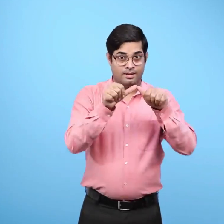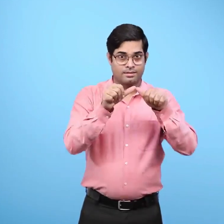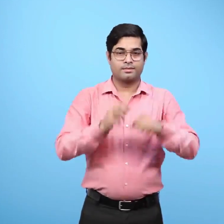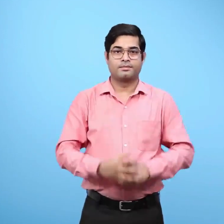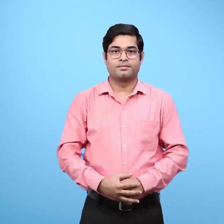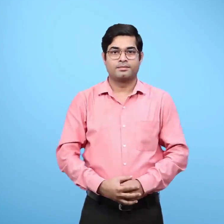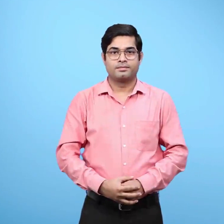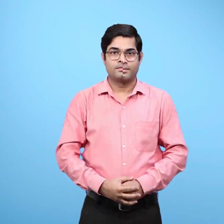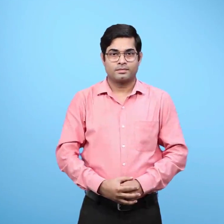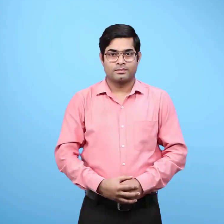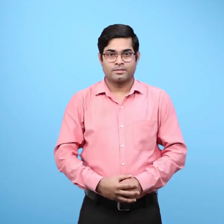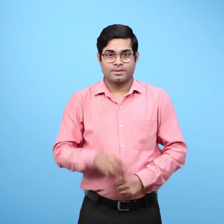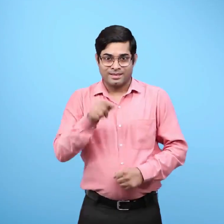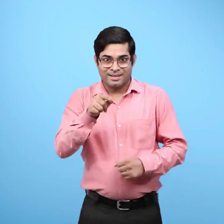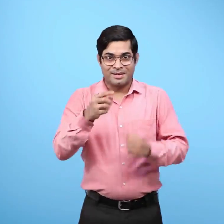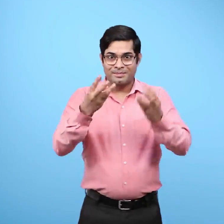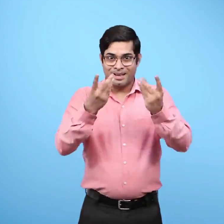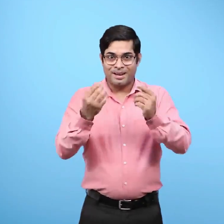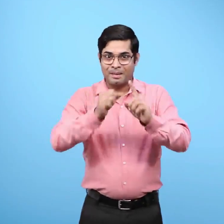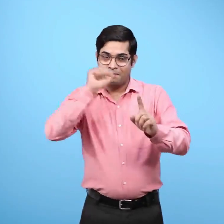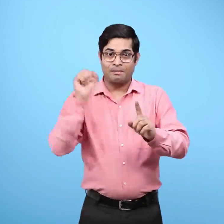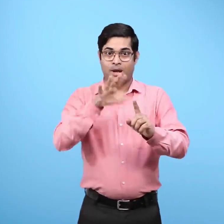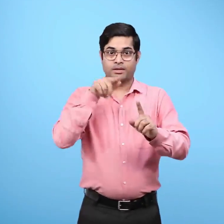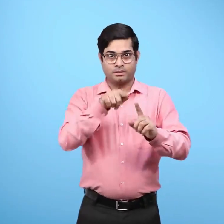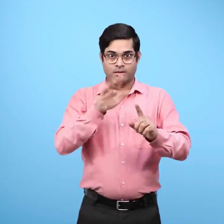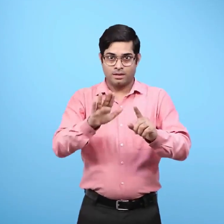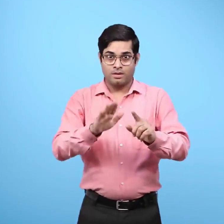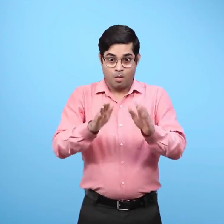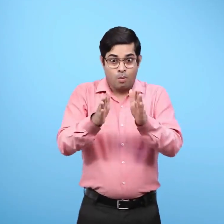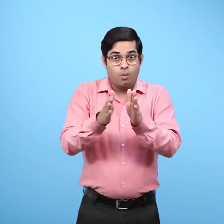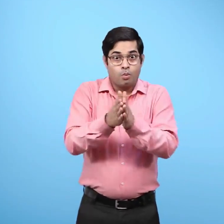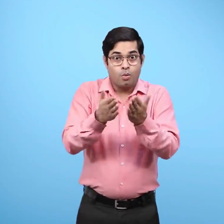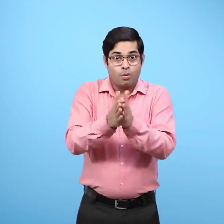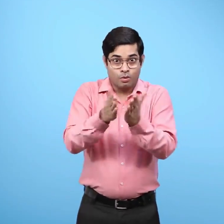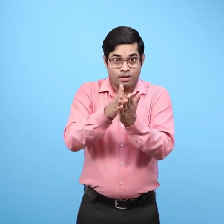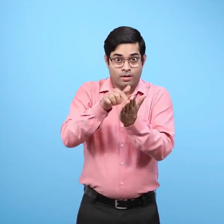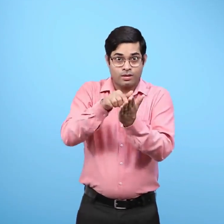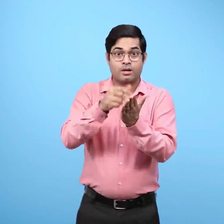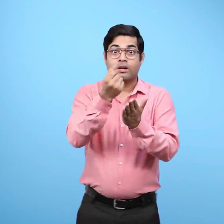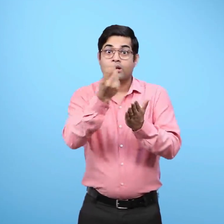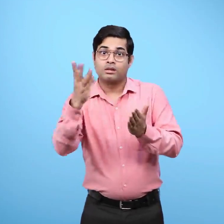A. Put 10 Math Magic books on top of each other.